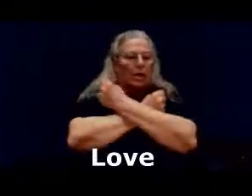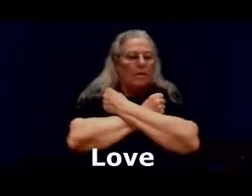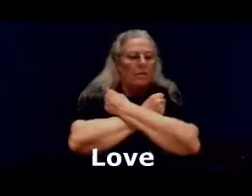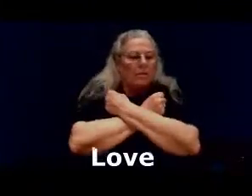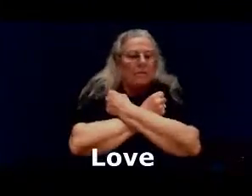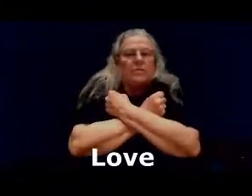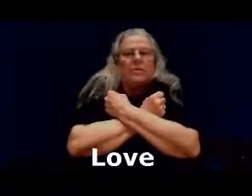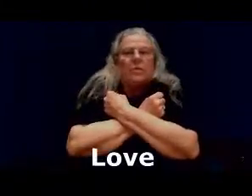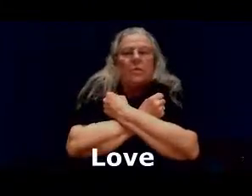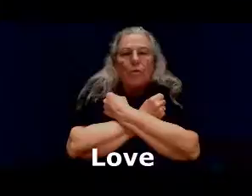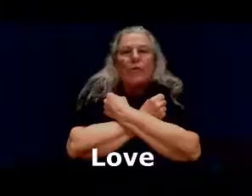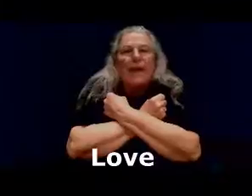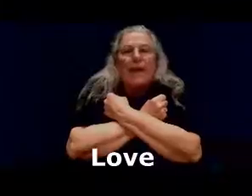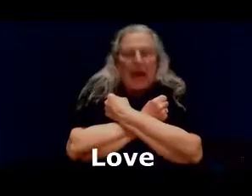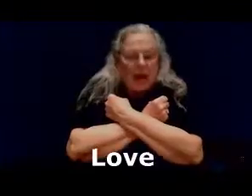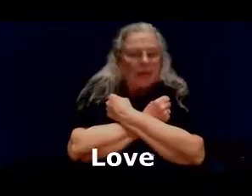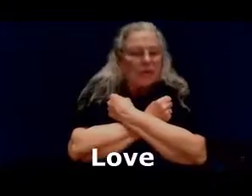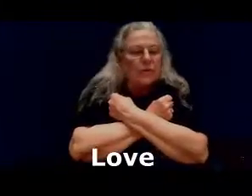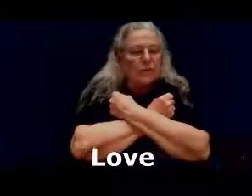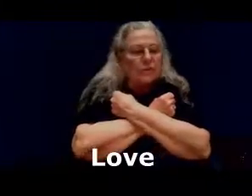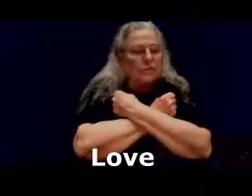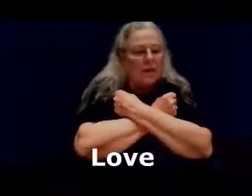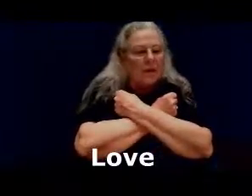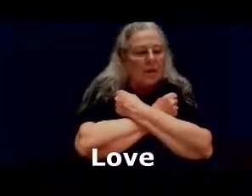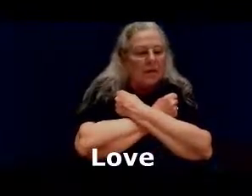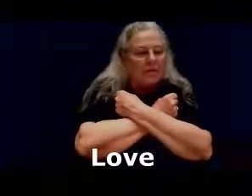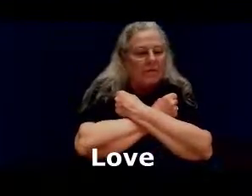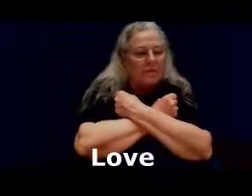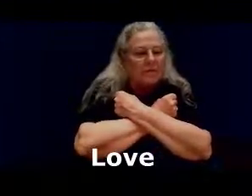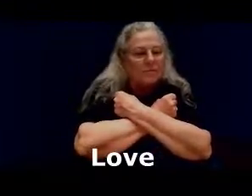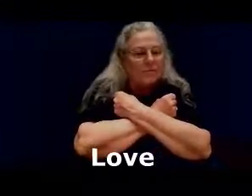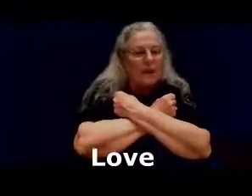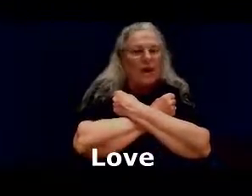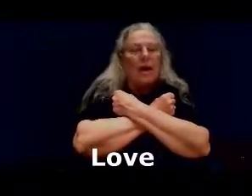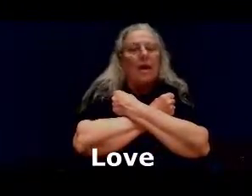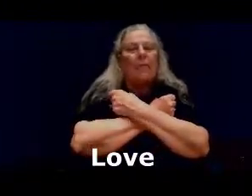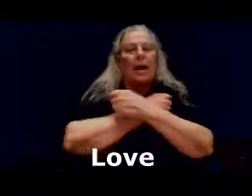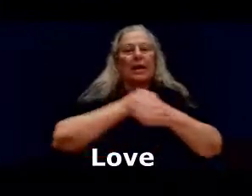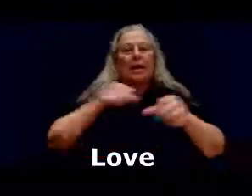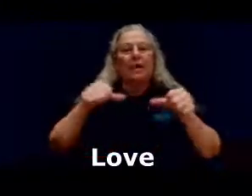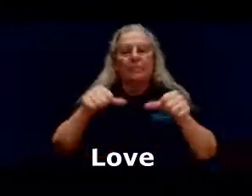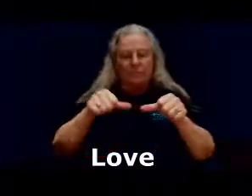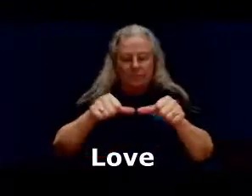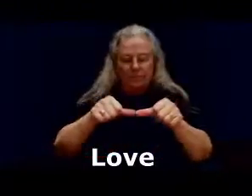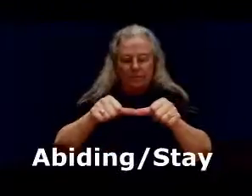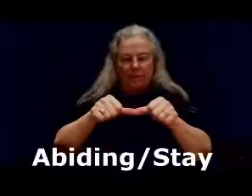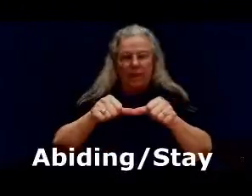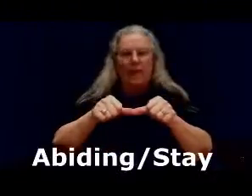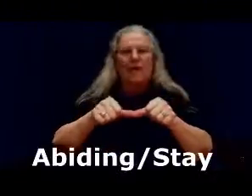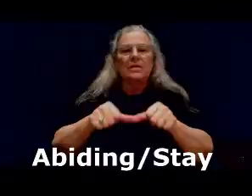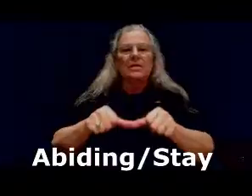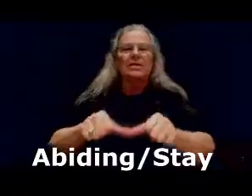Love, get a hold and hang on to it. Love. Abiding.